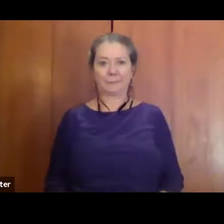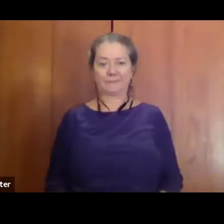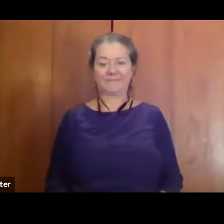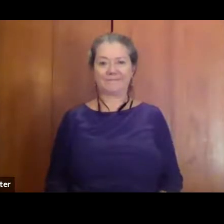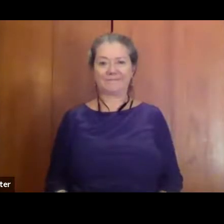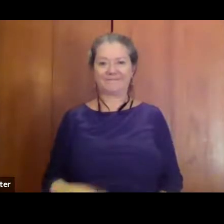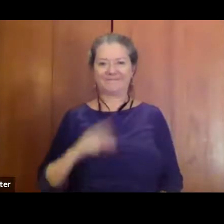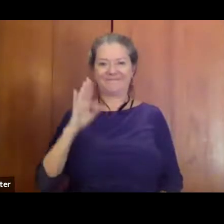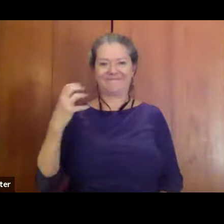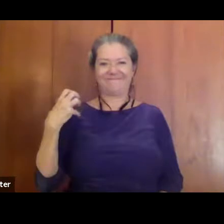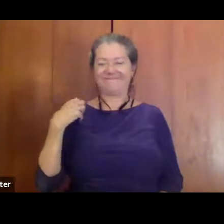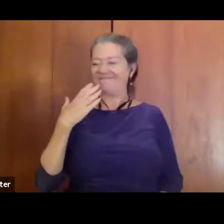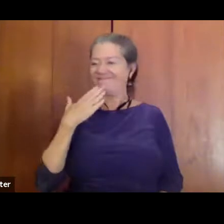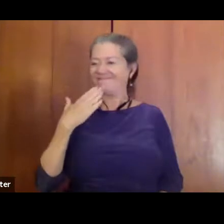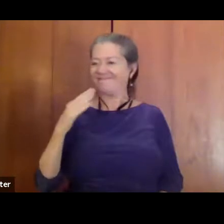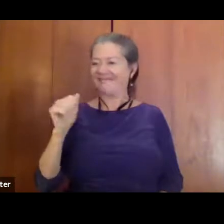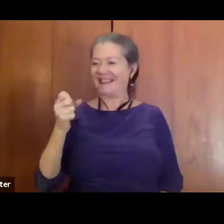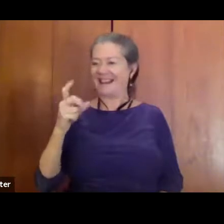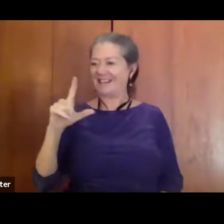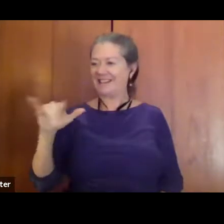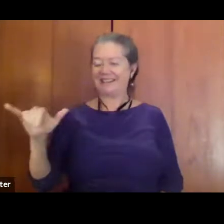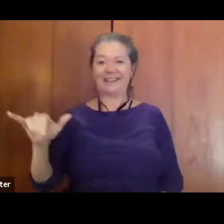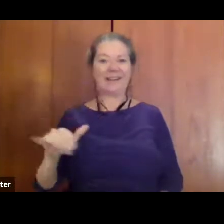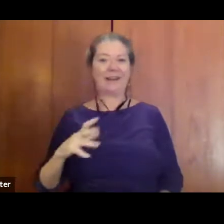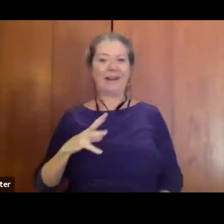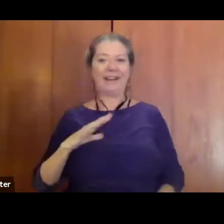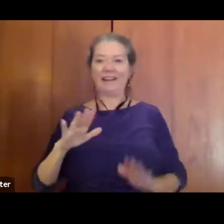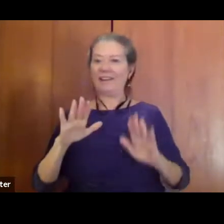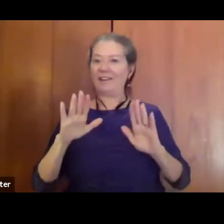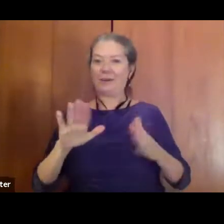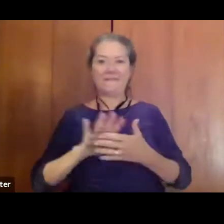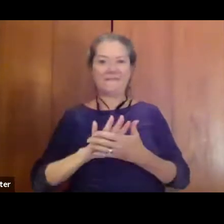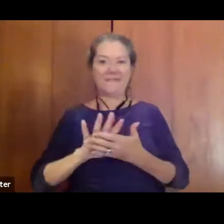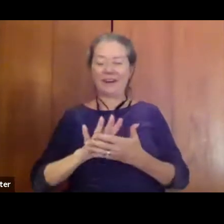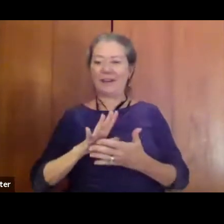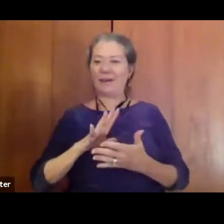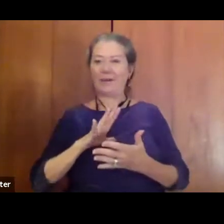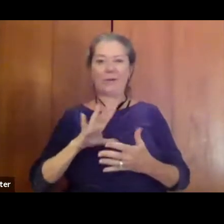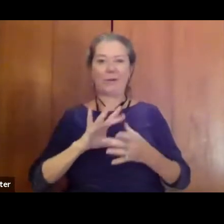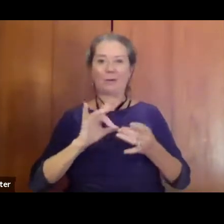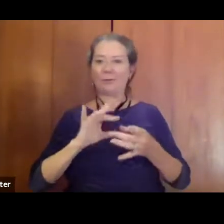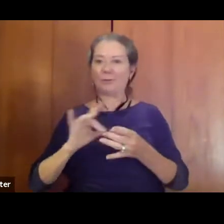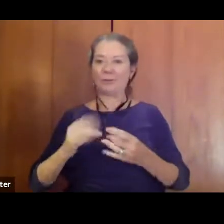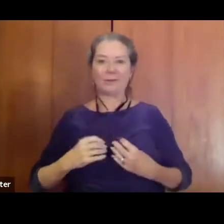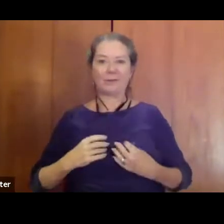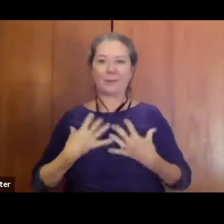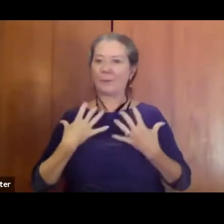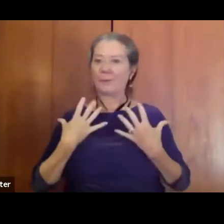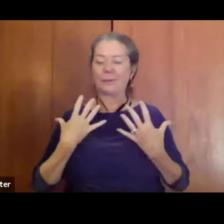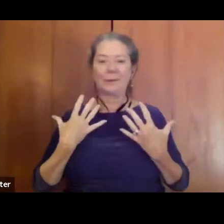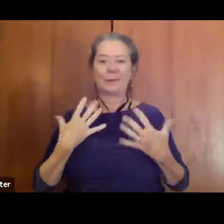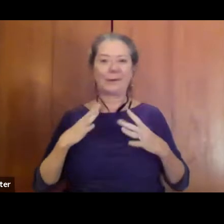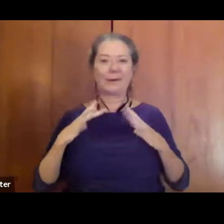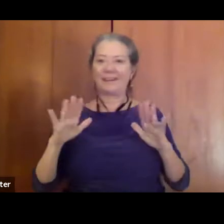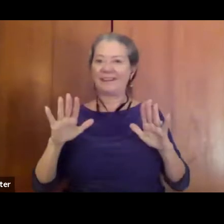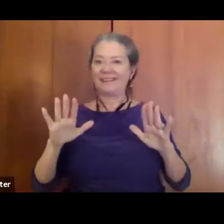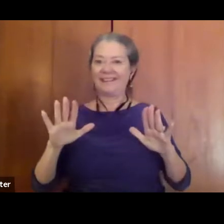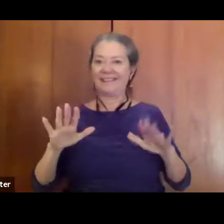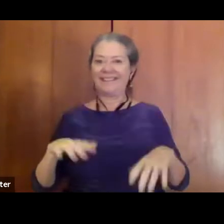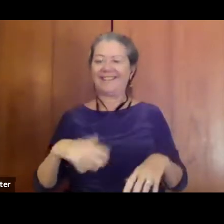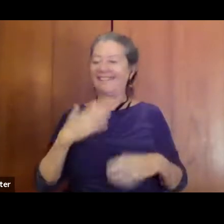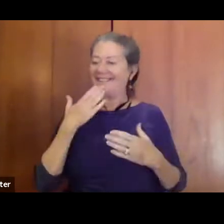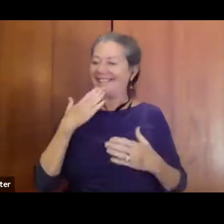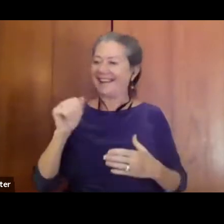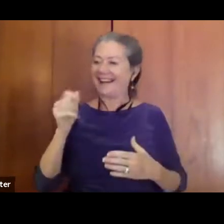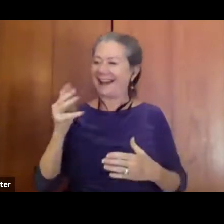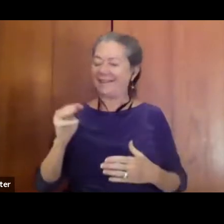All right, thank you, Ashley. What a great video and inspirational story. It's truly wonderful. And thank you, Admiral,